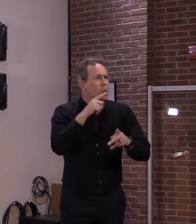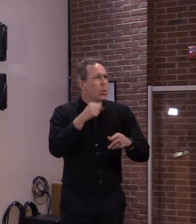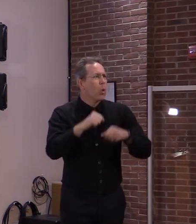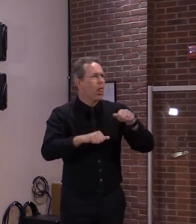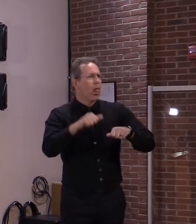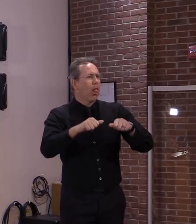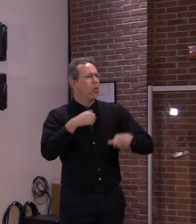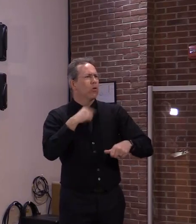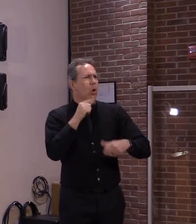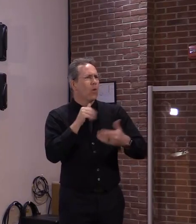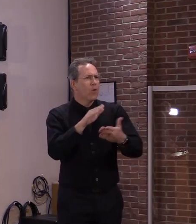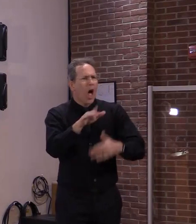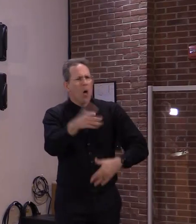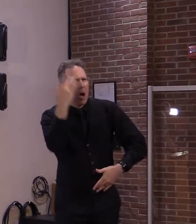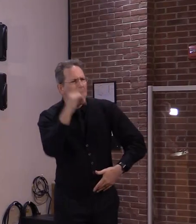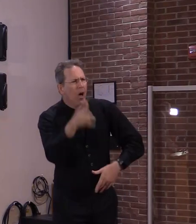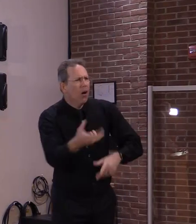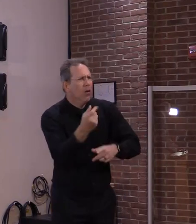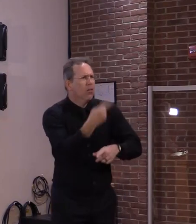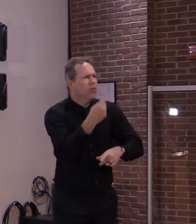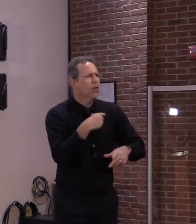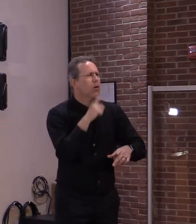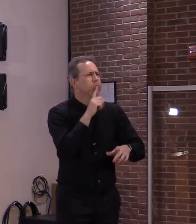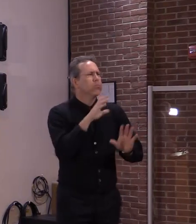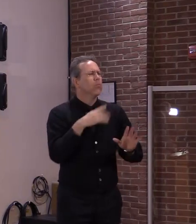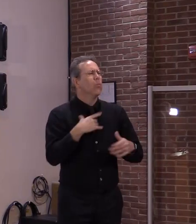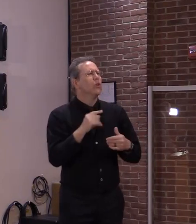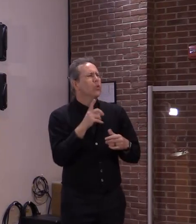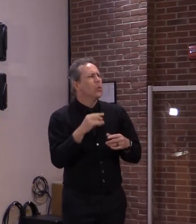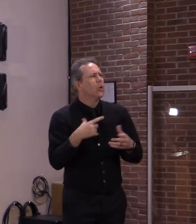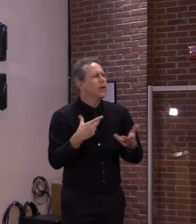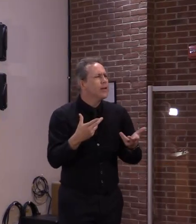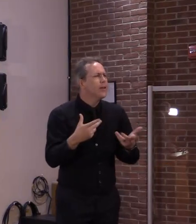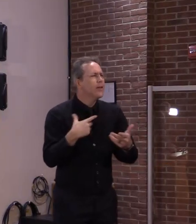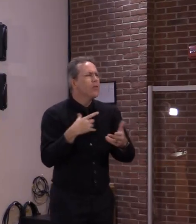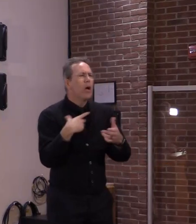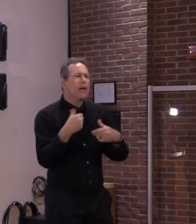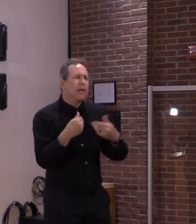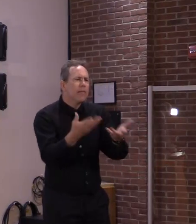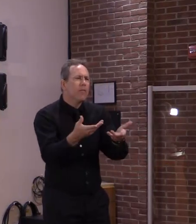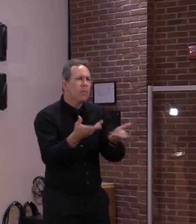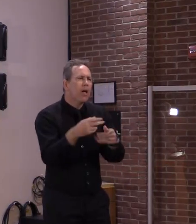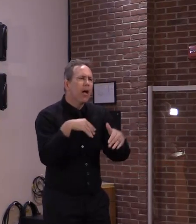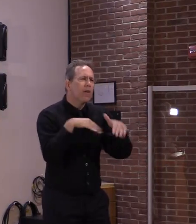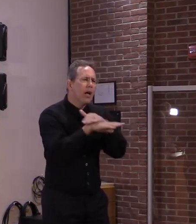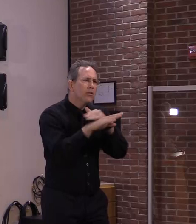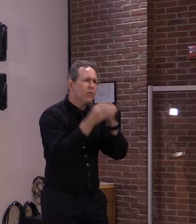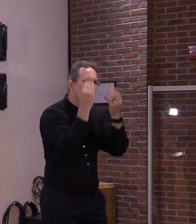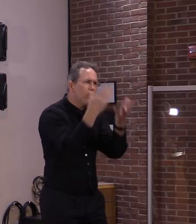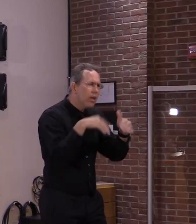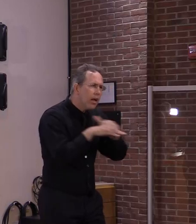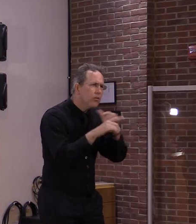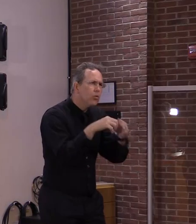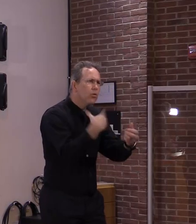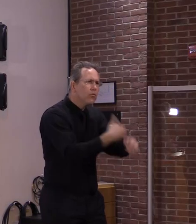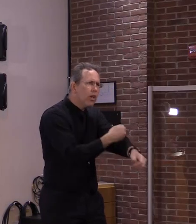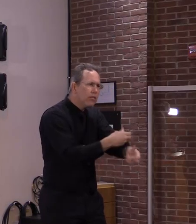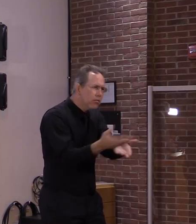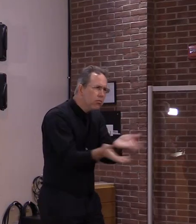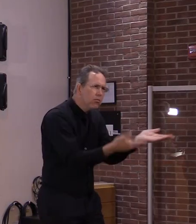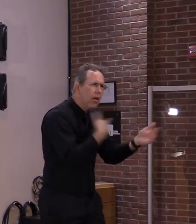so most of the strategies are really to do just that, with mobile delivery of